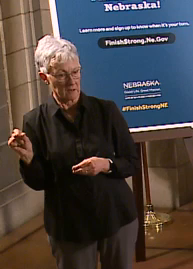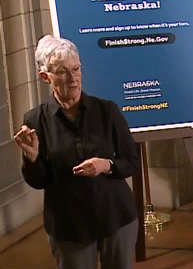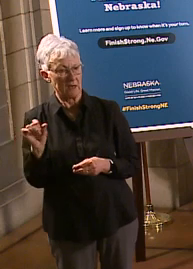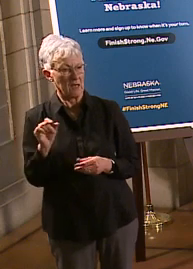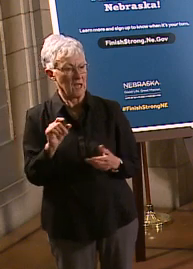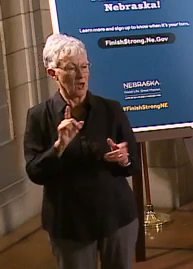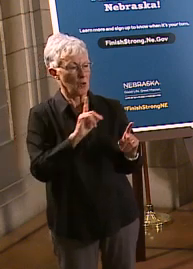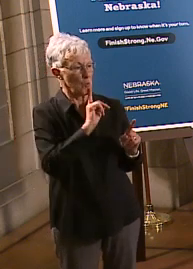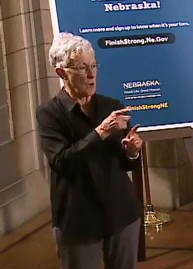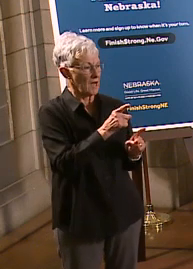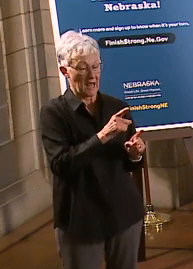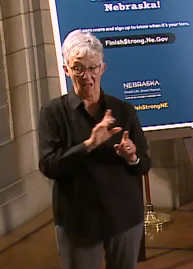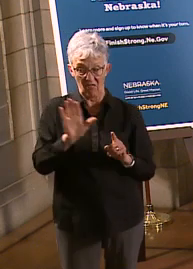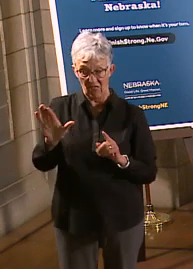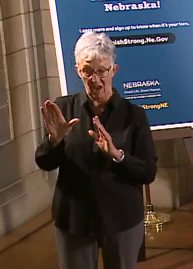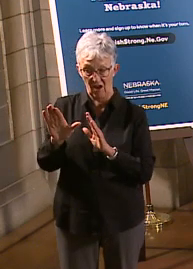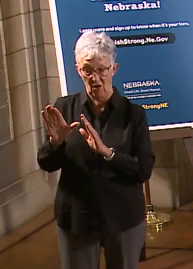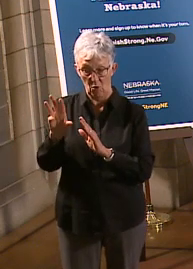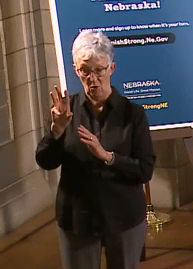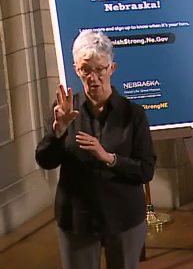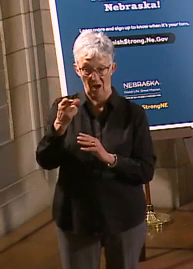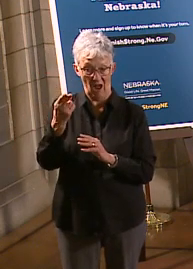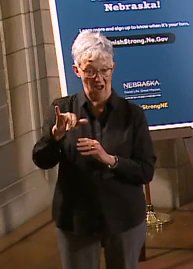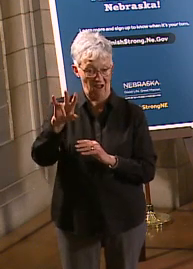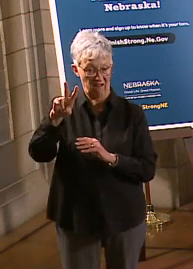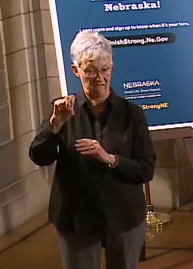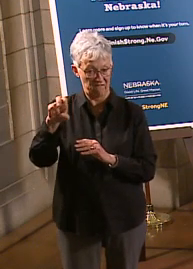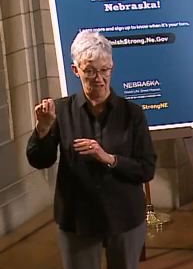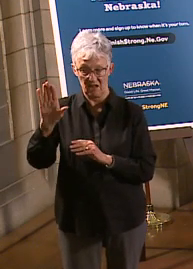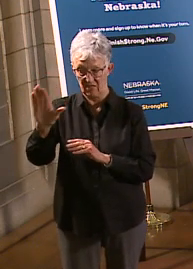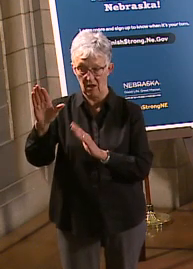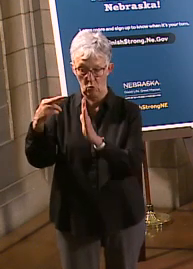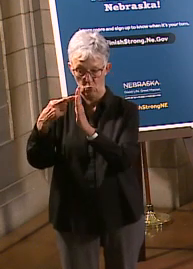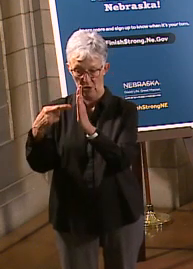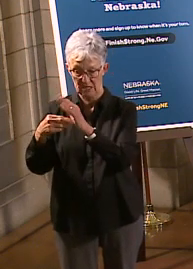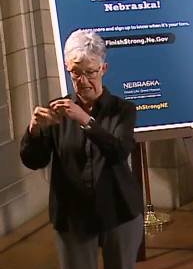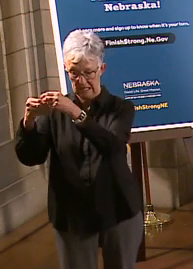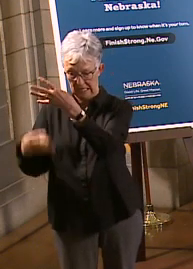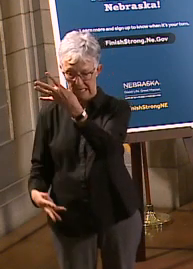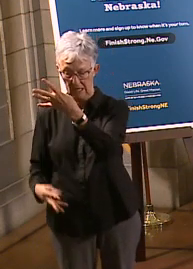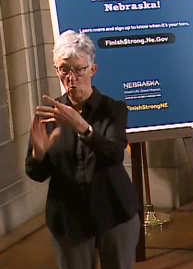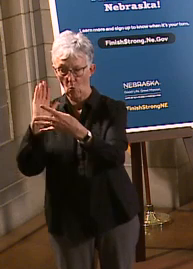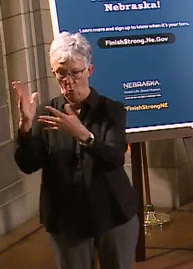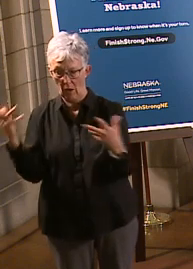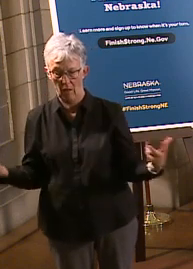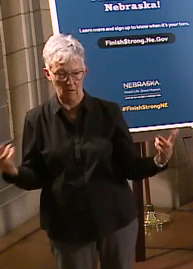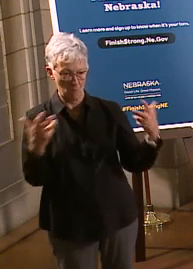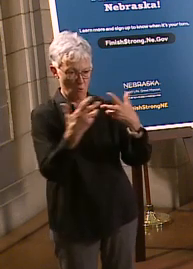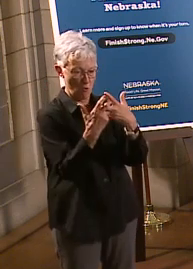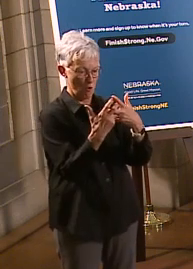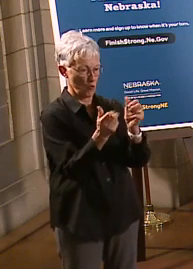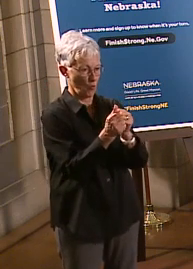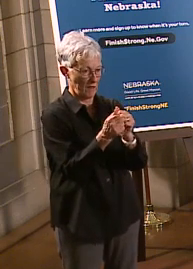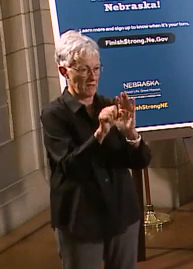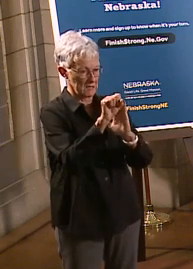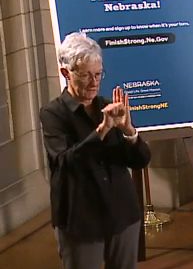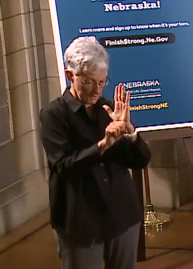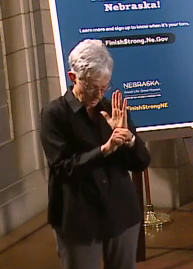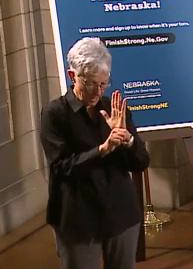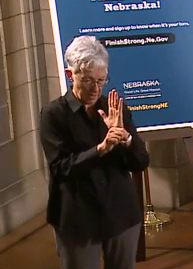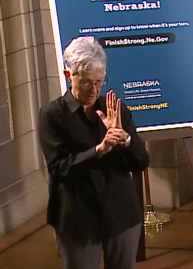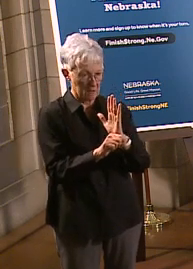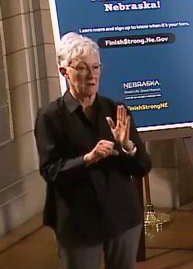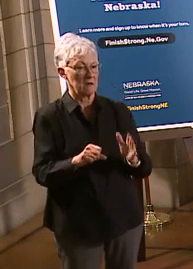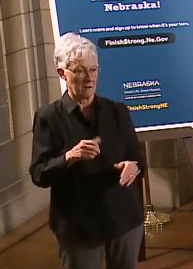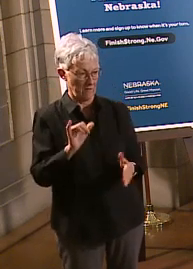of that into the state site. So when we get our state system up and running, not only will you do the sign up through vaccinate.ne.gov,